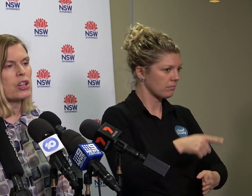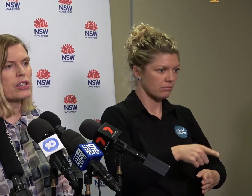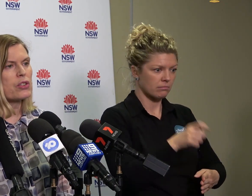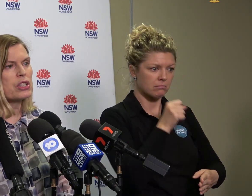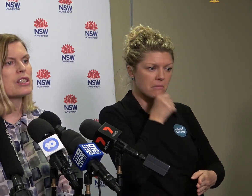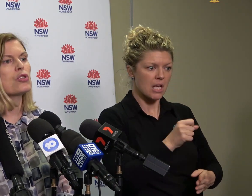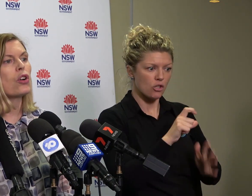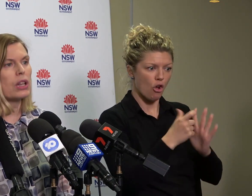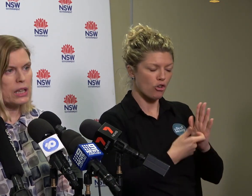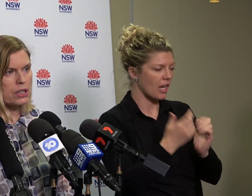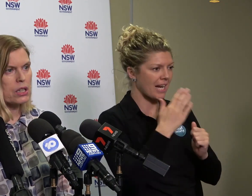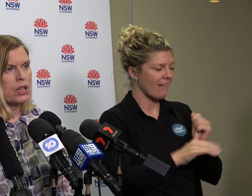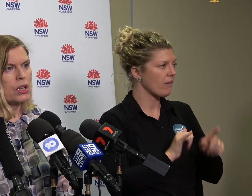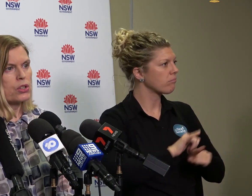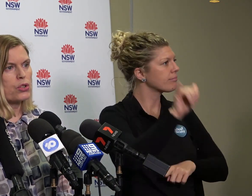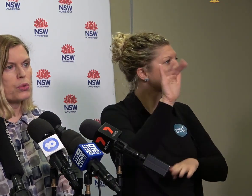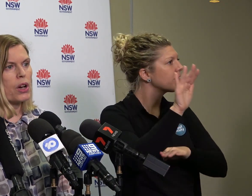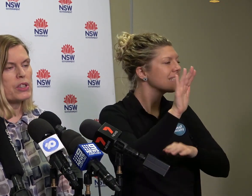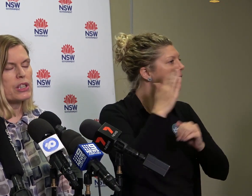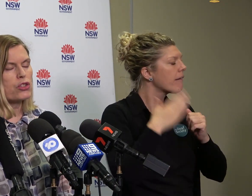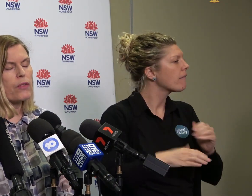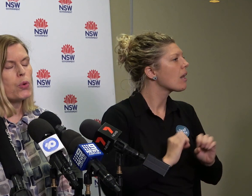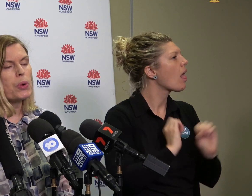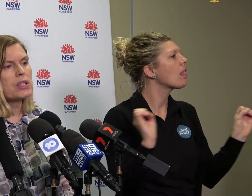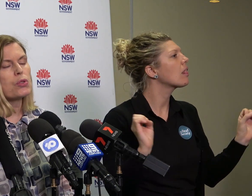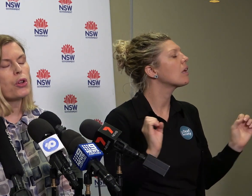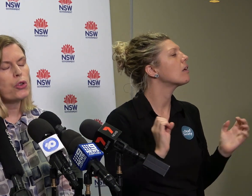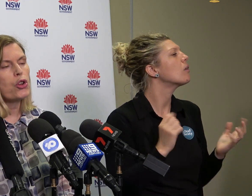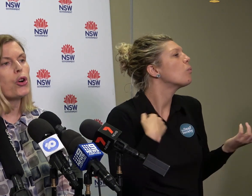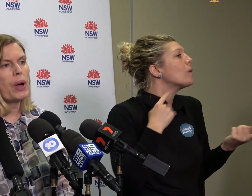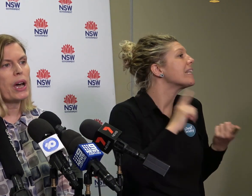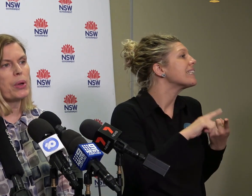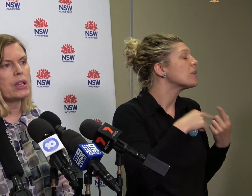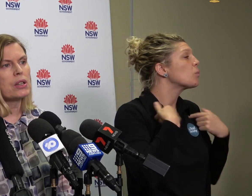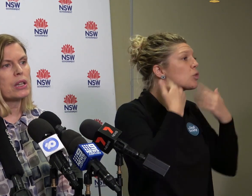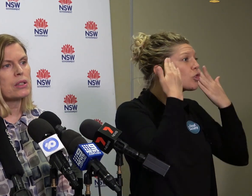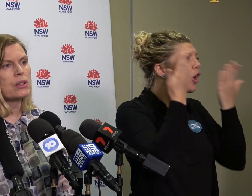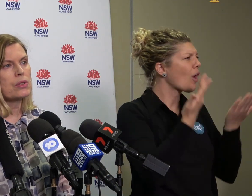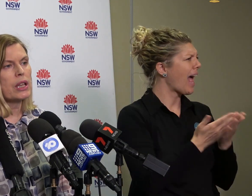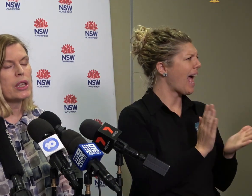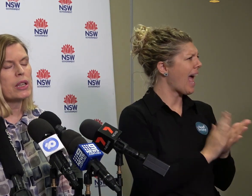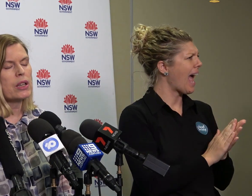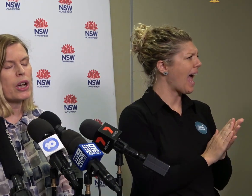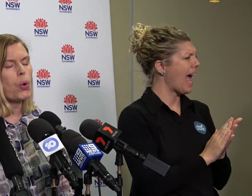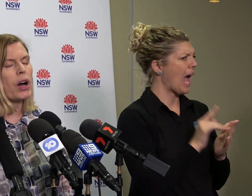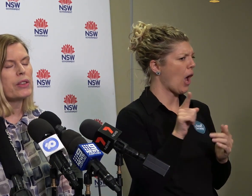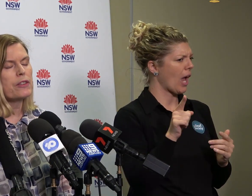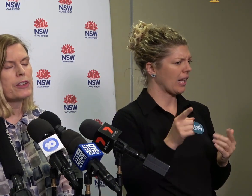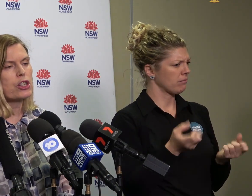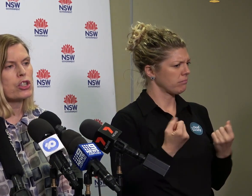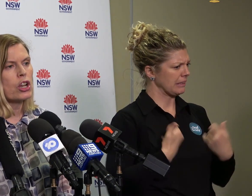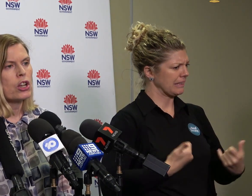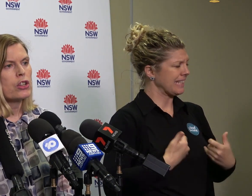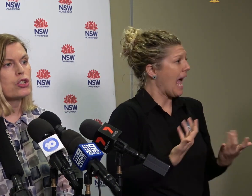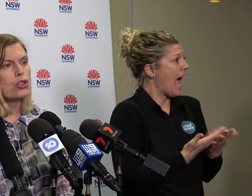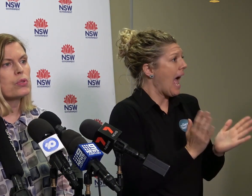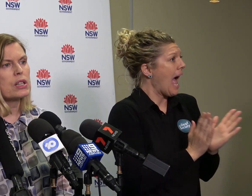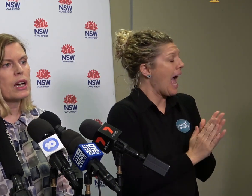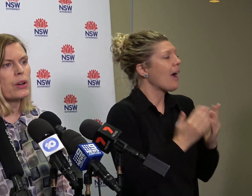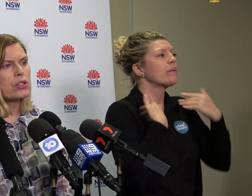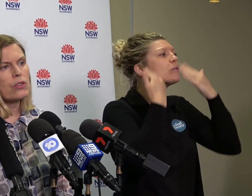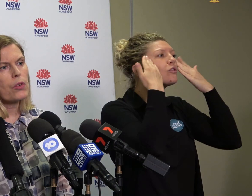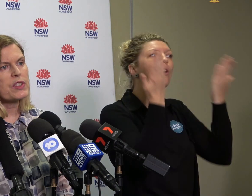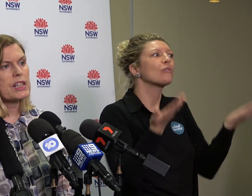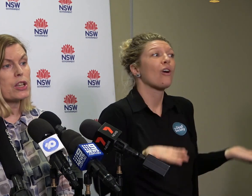his diagnosis is not linked to overseas travel. We still don't know how he acquired the infection. The